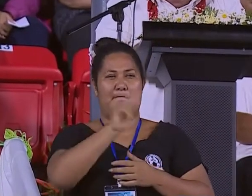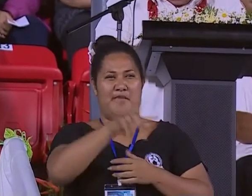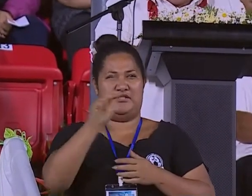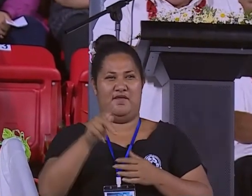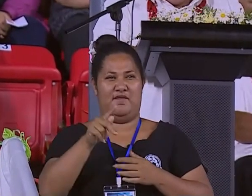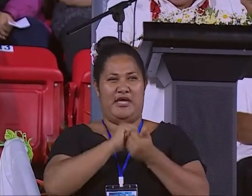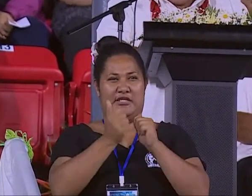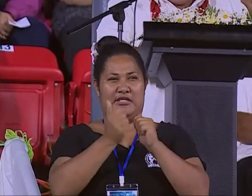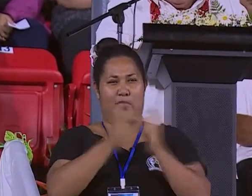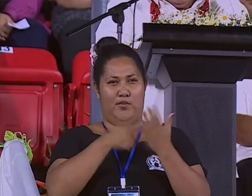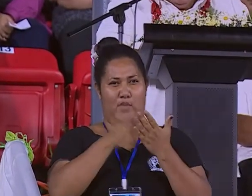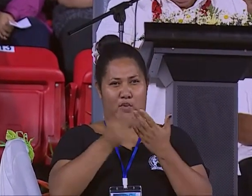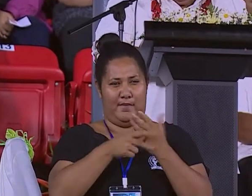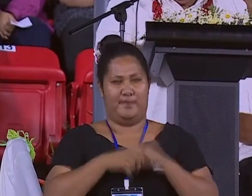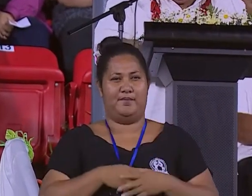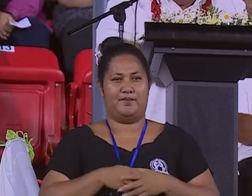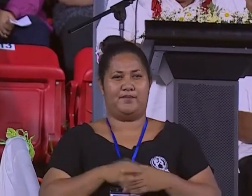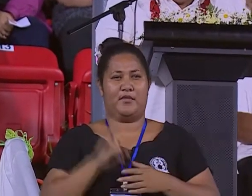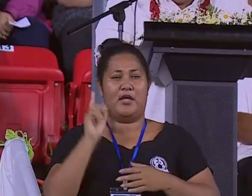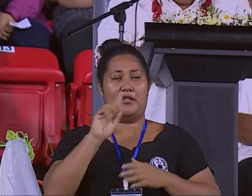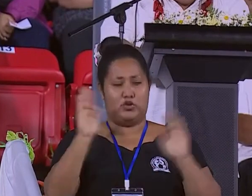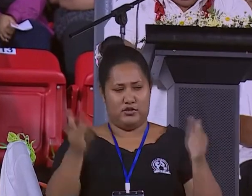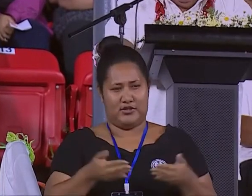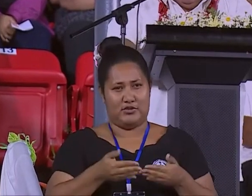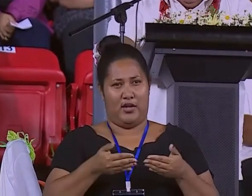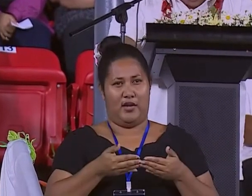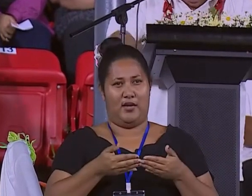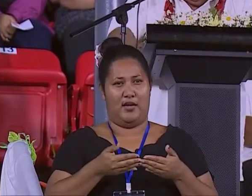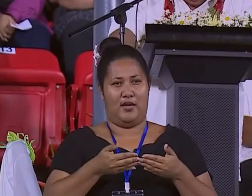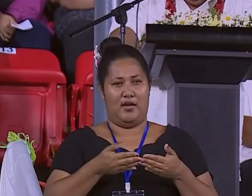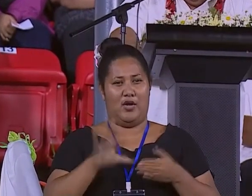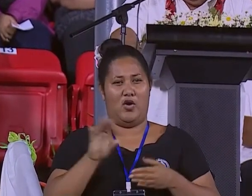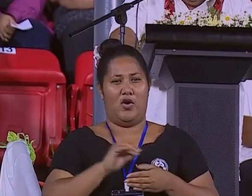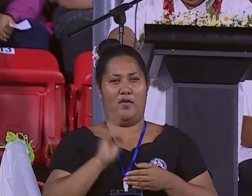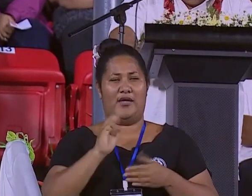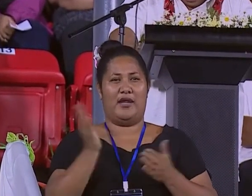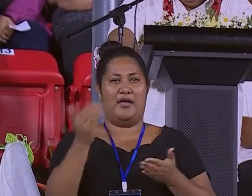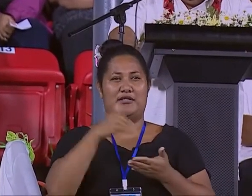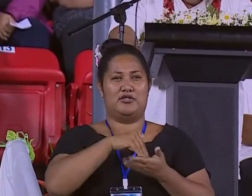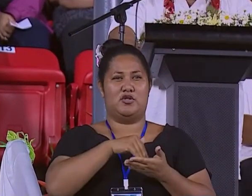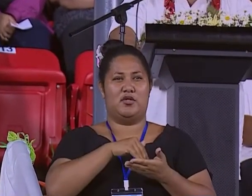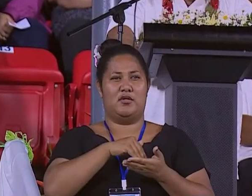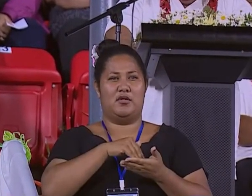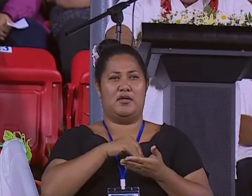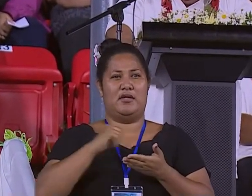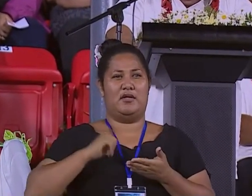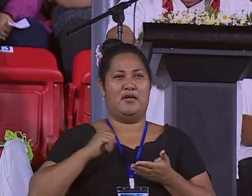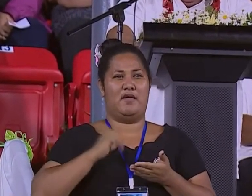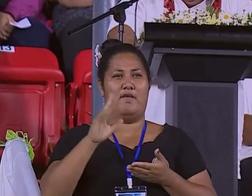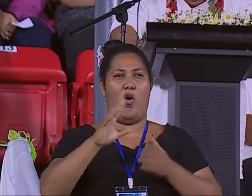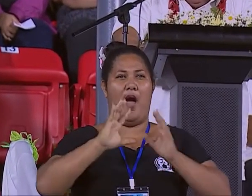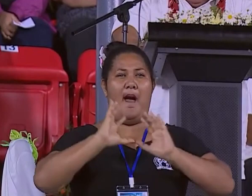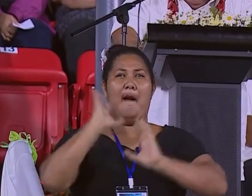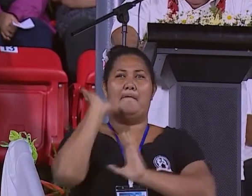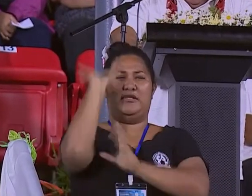Pacific Games program. The introduction of an additional